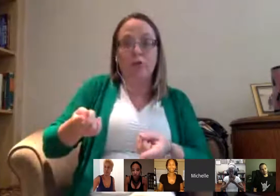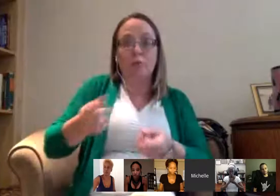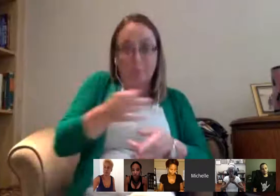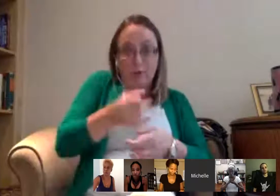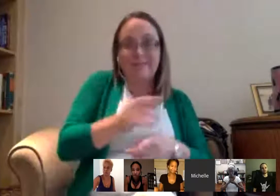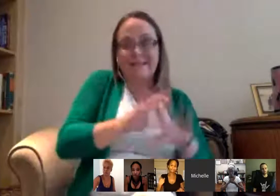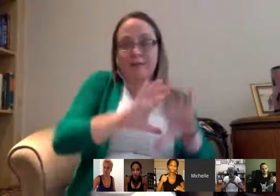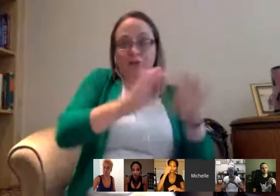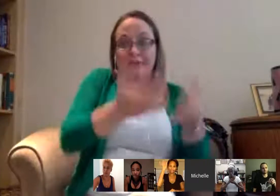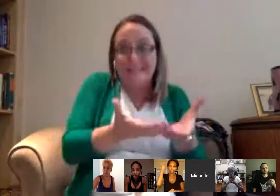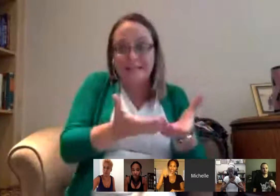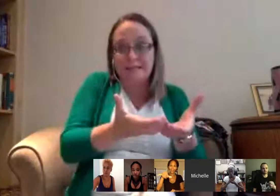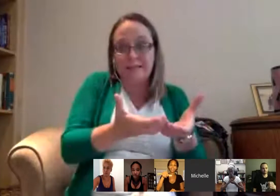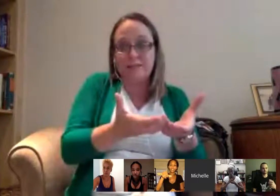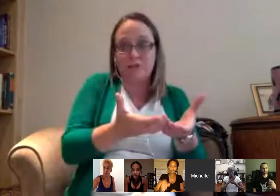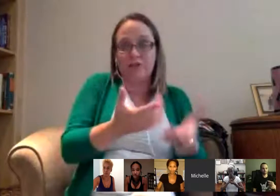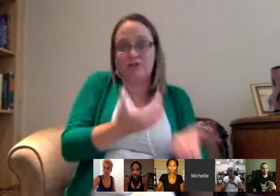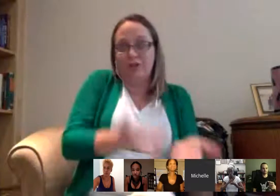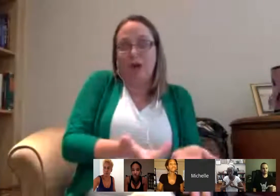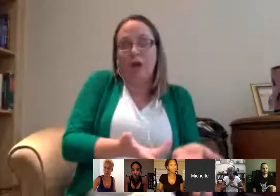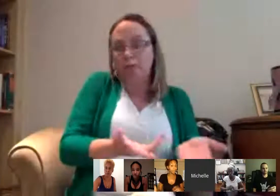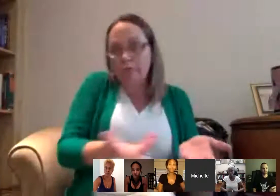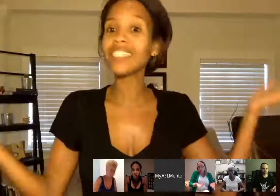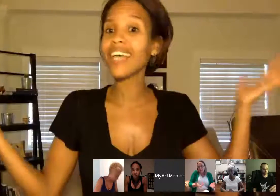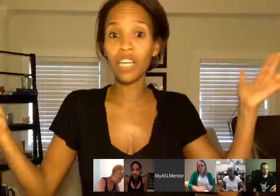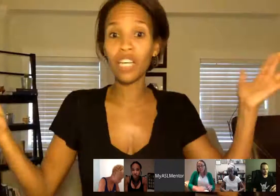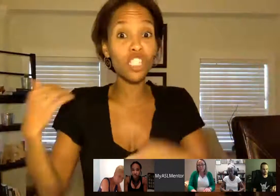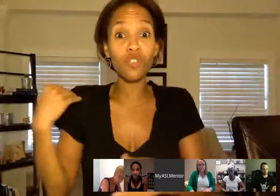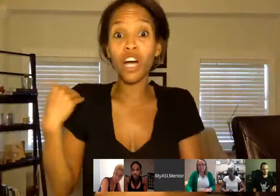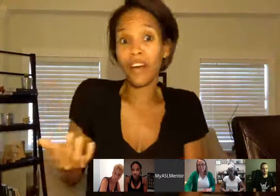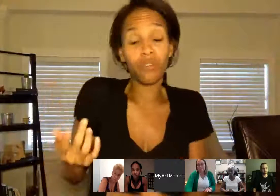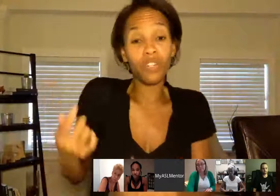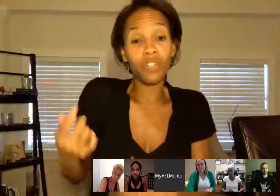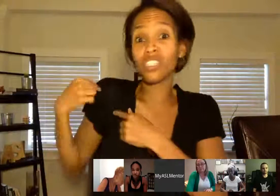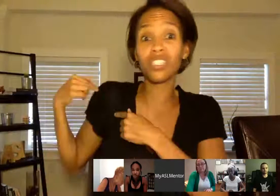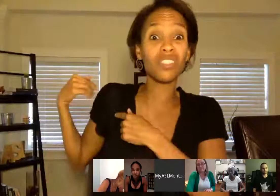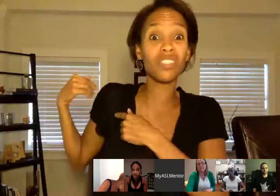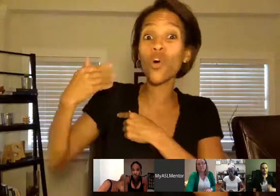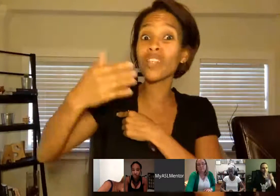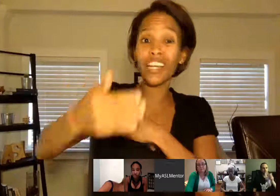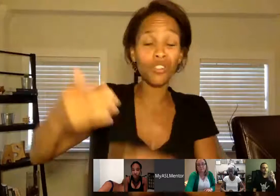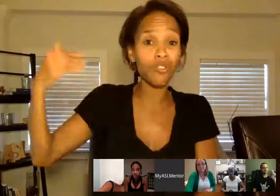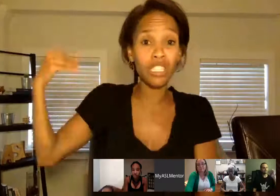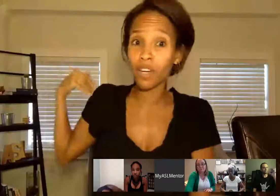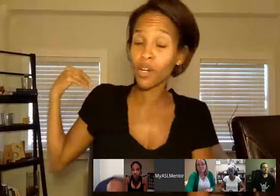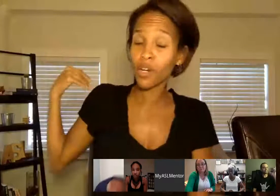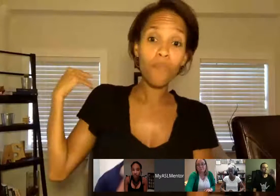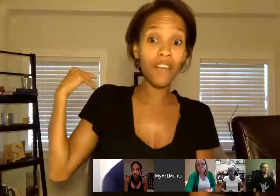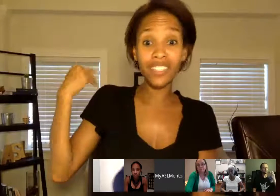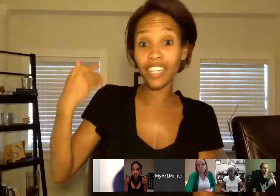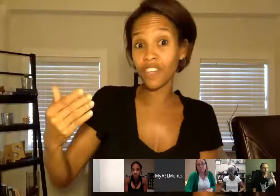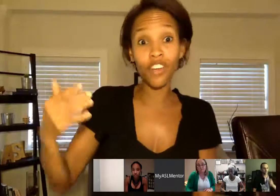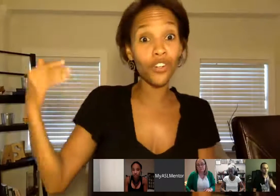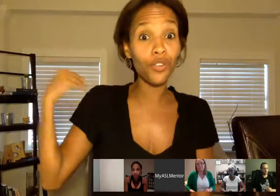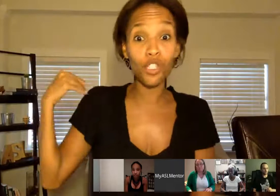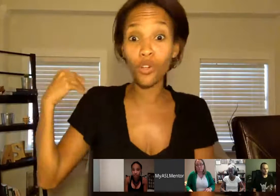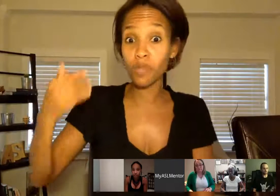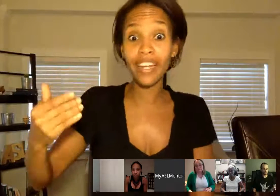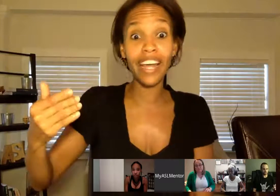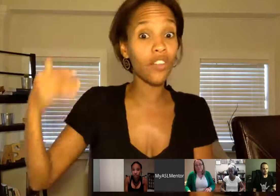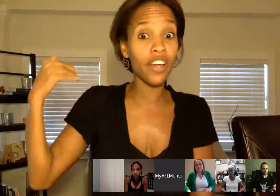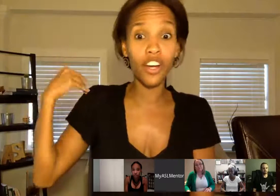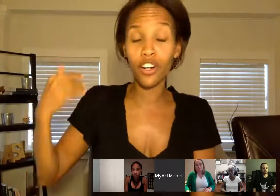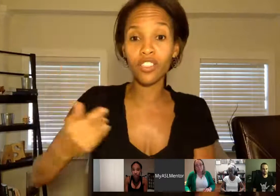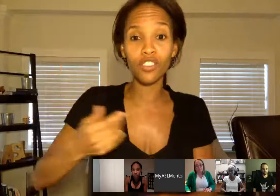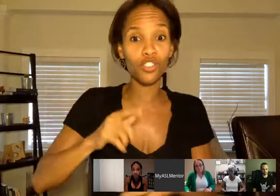about what private sector is, so they should know. Yep, exactly. We just talked about it. The whole last unit was about private sector. If they don't know those words